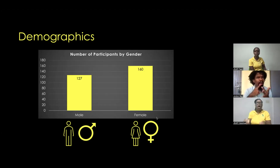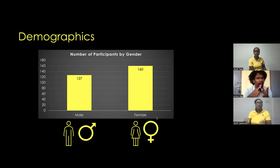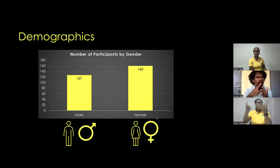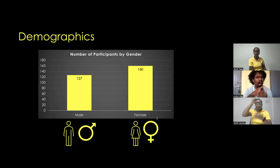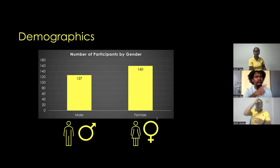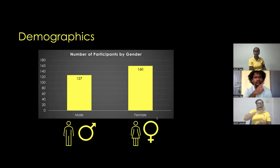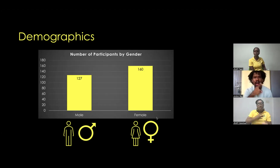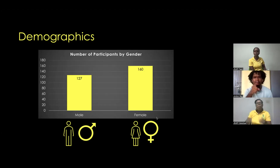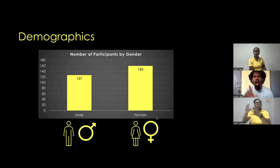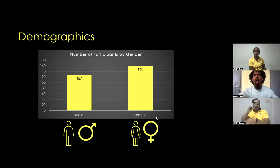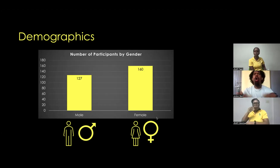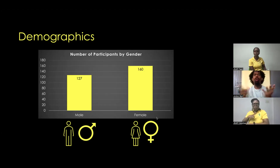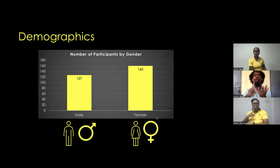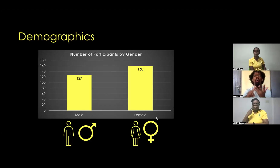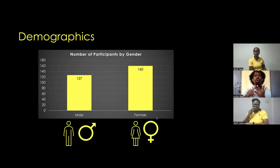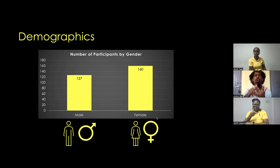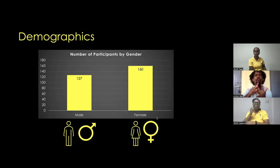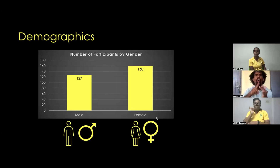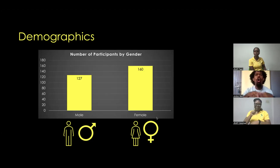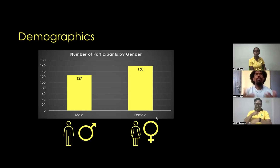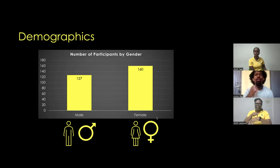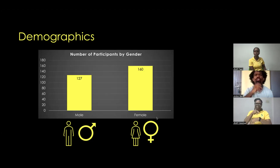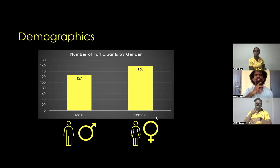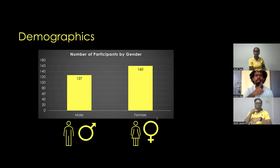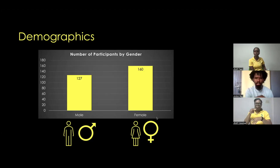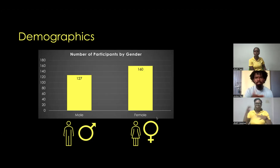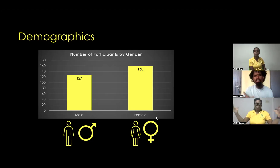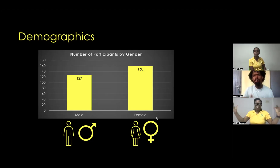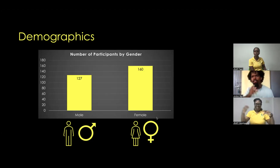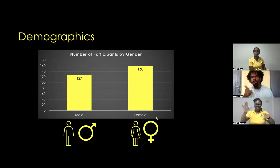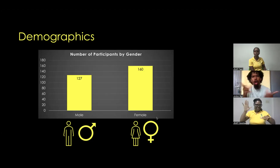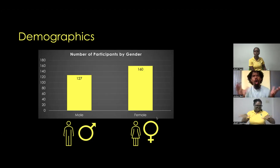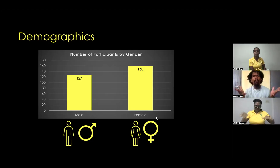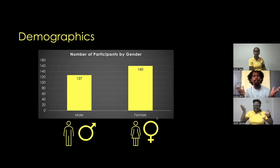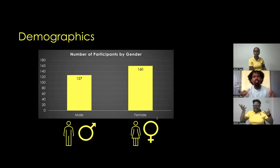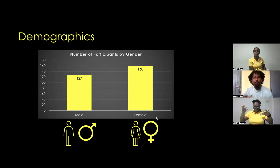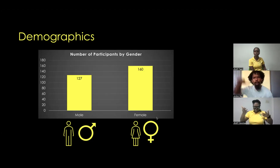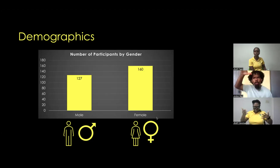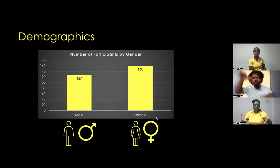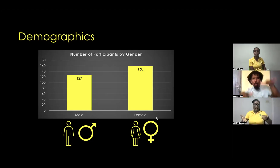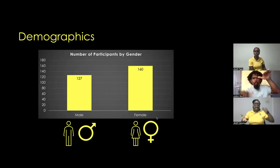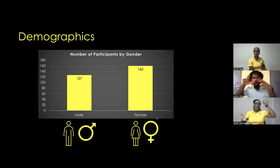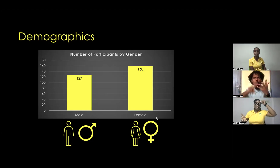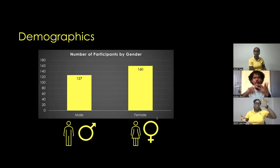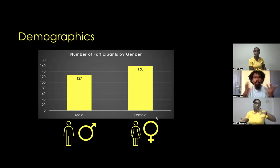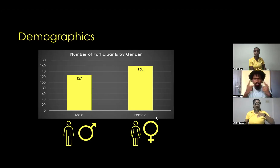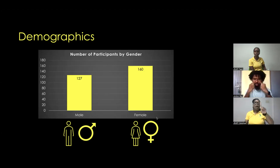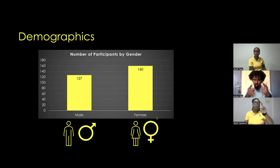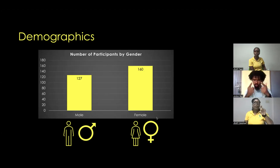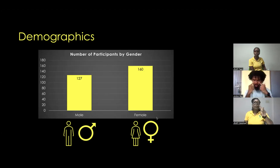sample size demographics, right? So we want to know the sign, we show the percentage, and it shows an